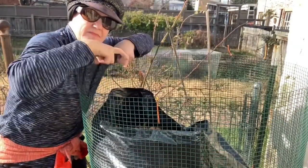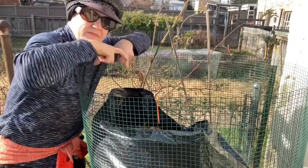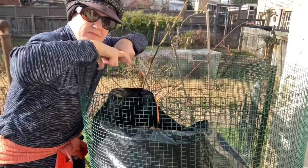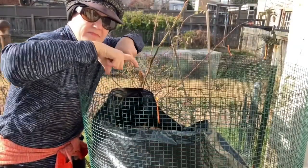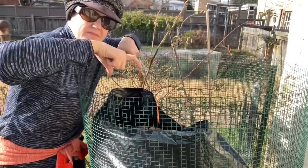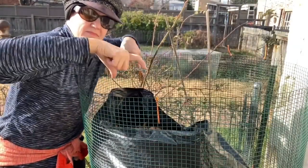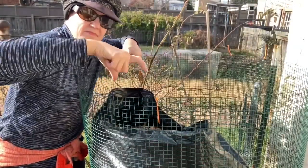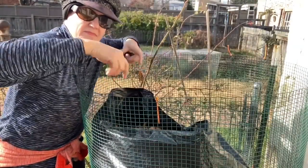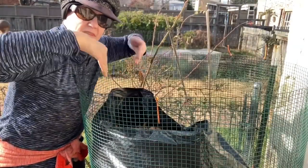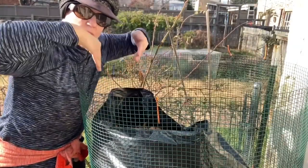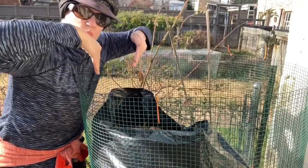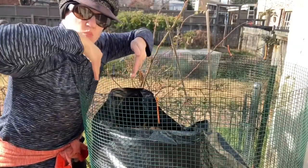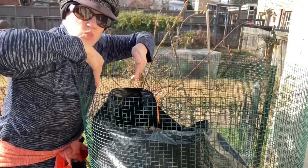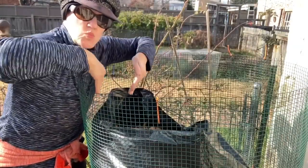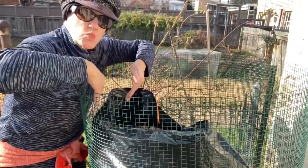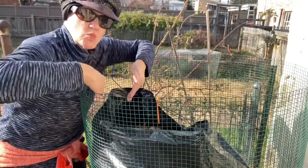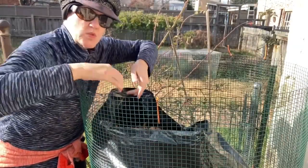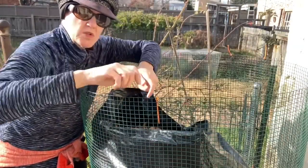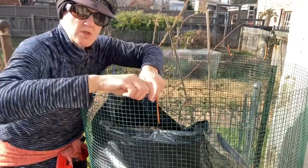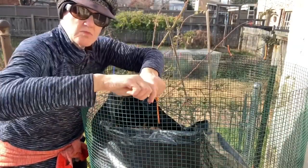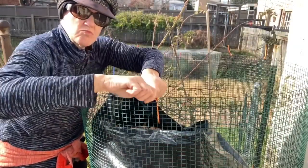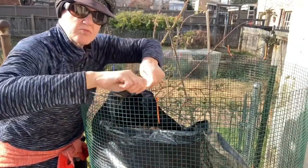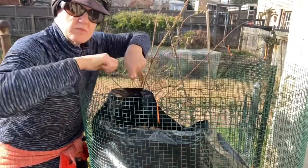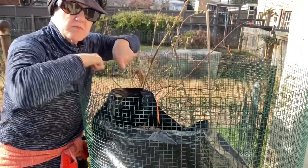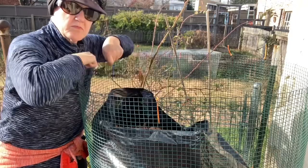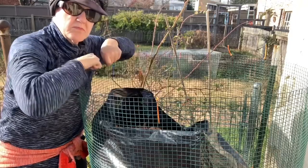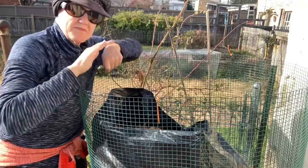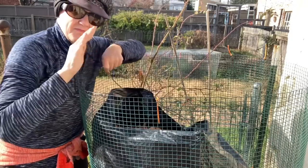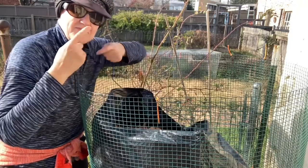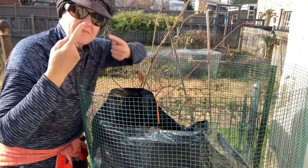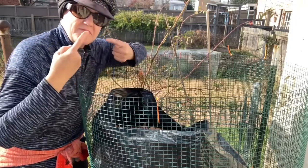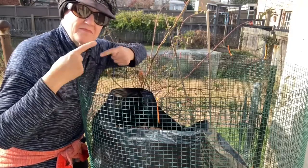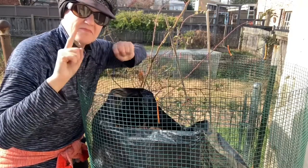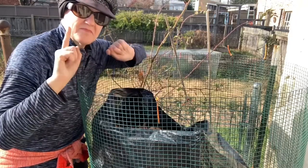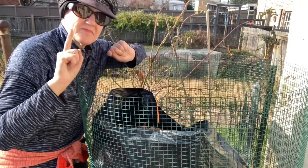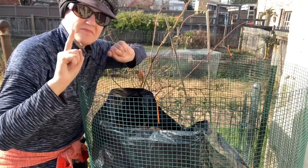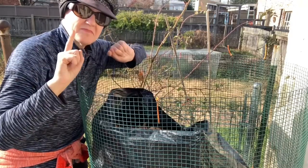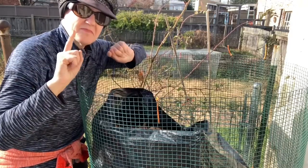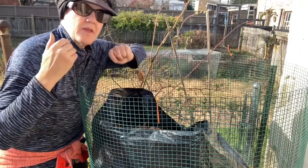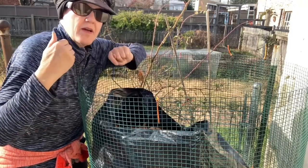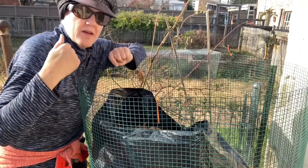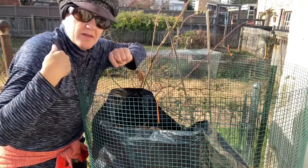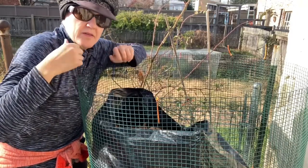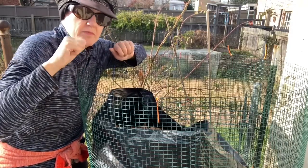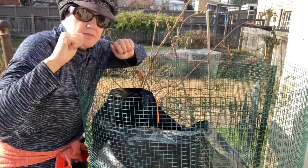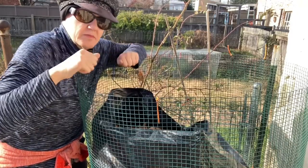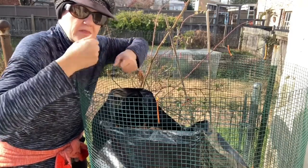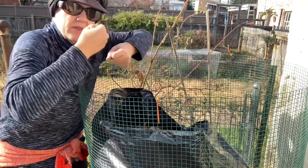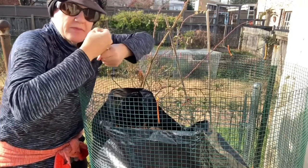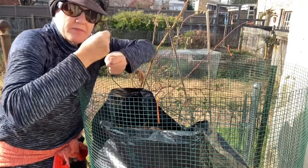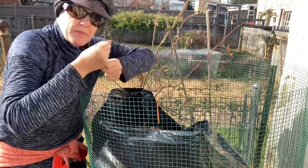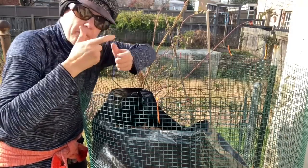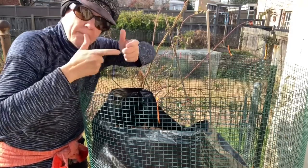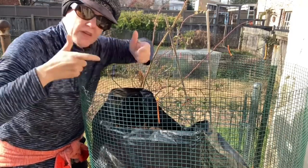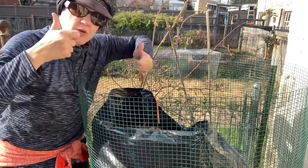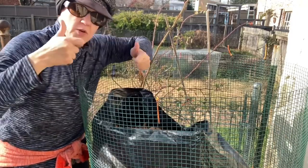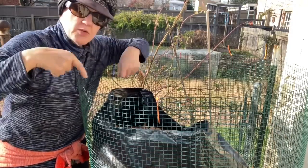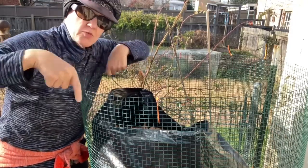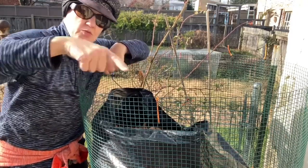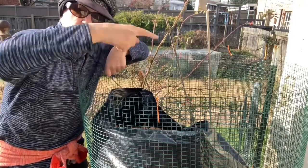Now I wanted to use this narrow gap in the front. So I zip tied the bag on. It seemed to work. I could have made